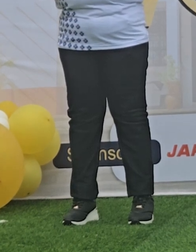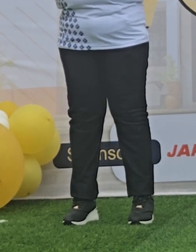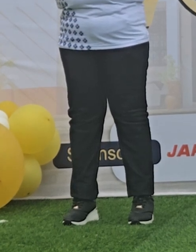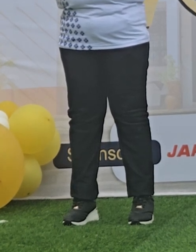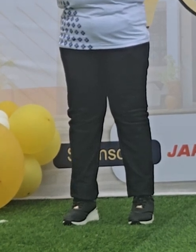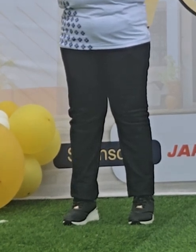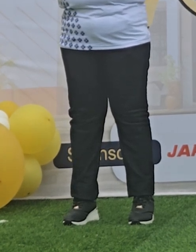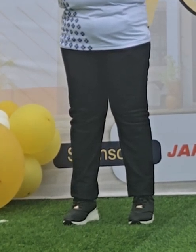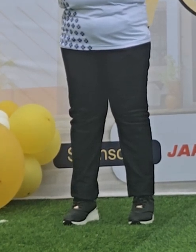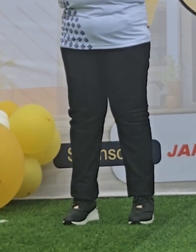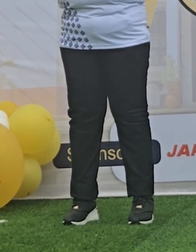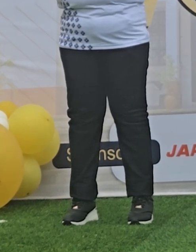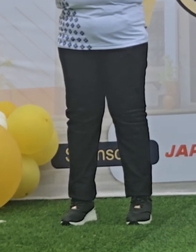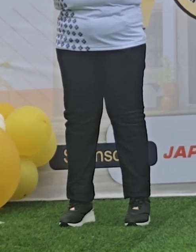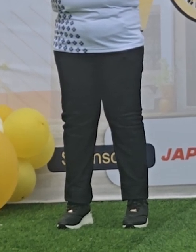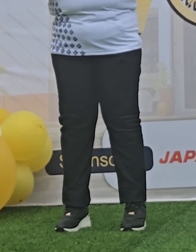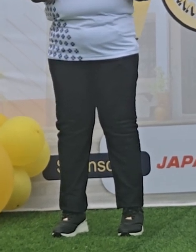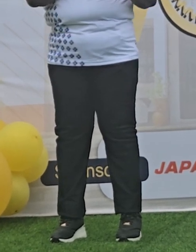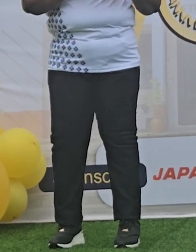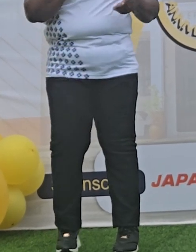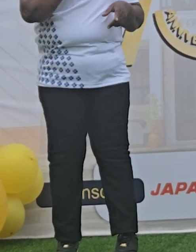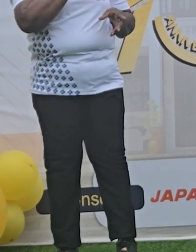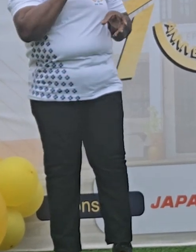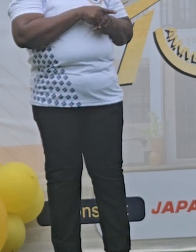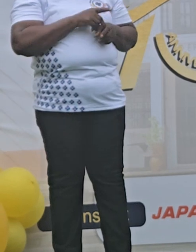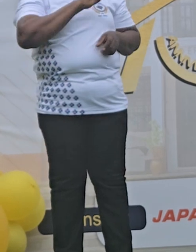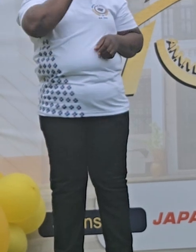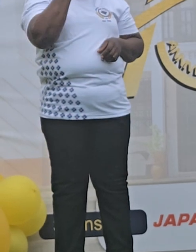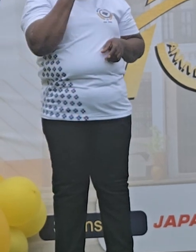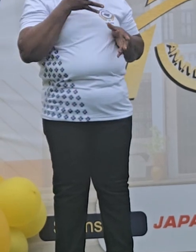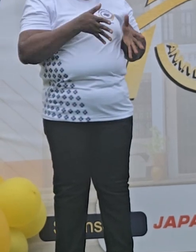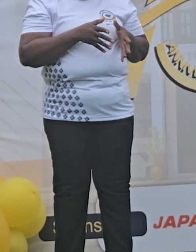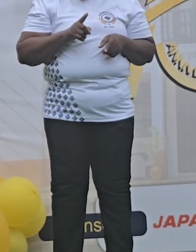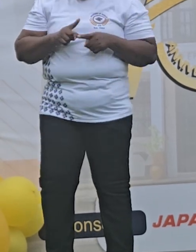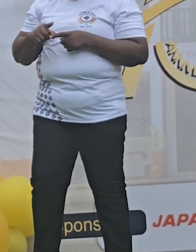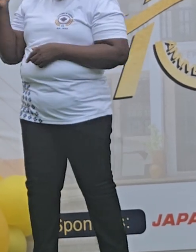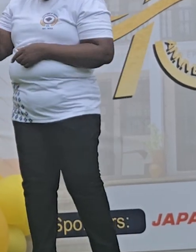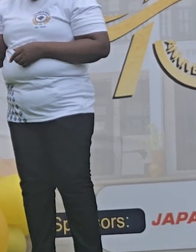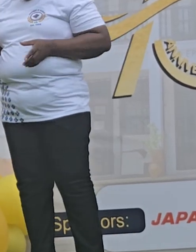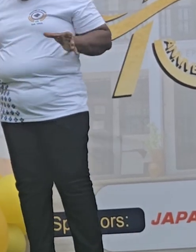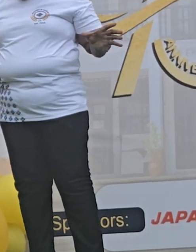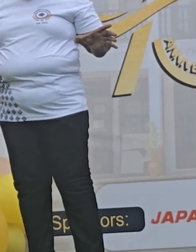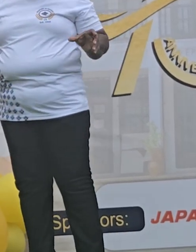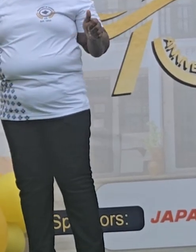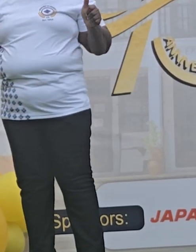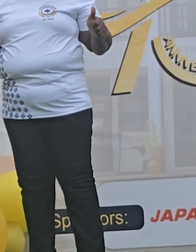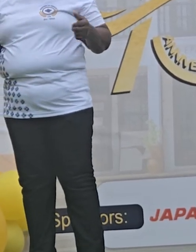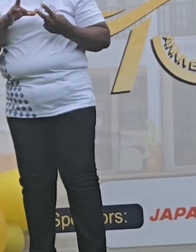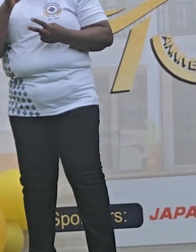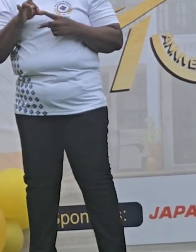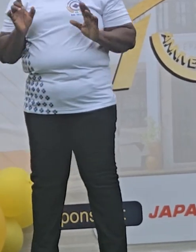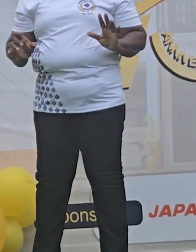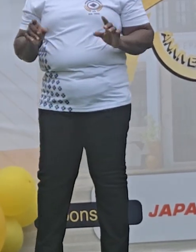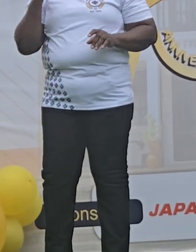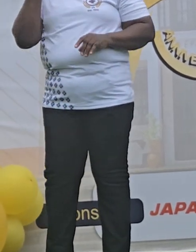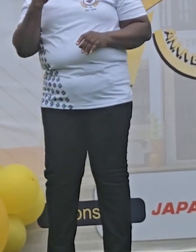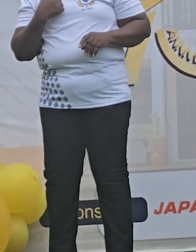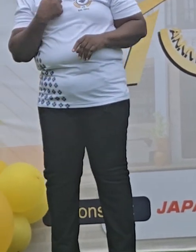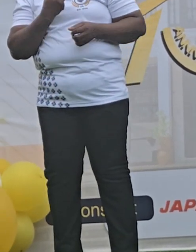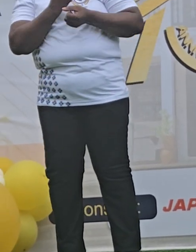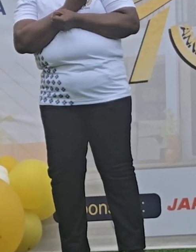was asking him to make a choice. Of course, he found it very difficult because these were his two